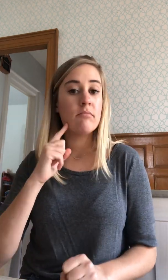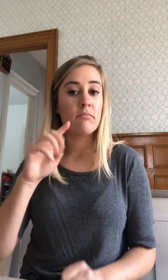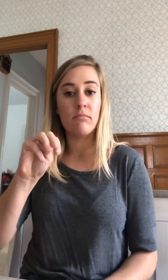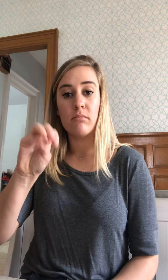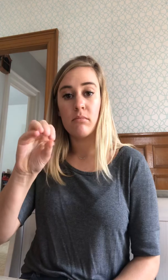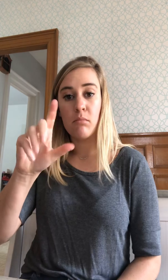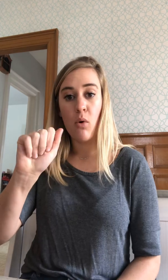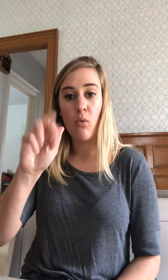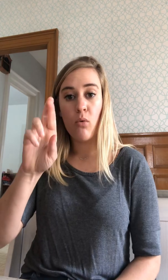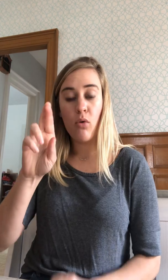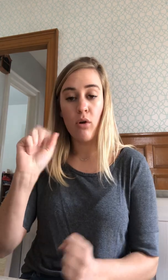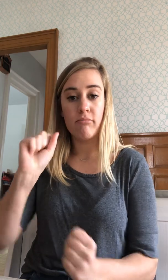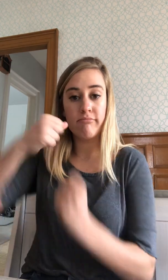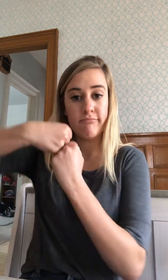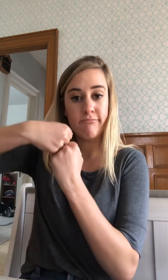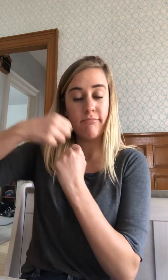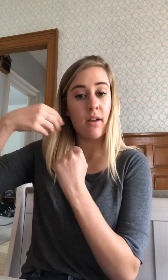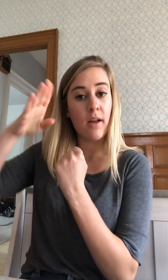bicuspids, but the lower bicuspid